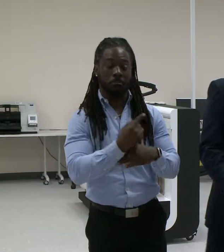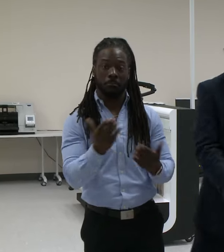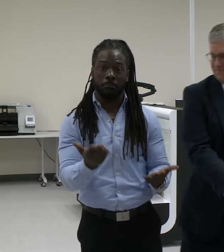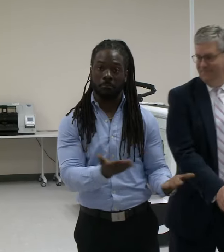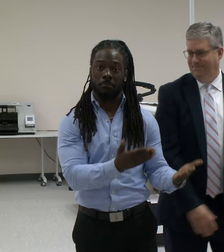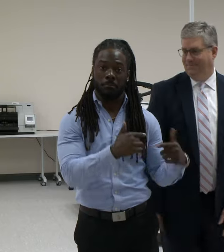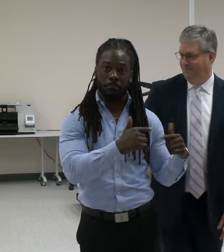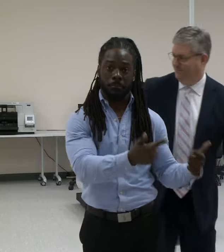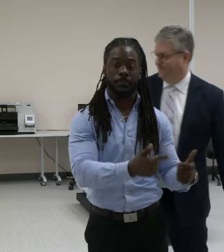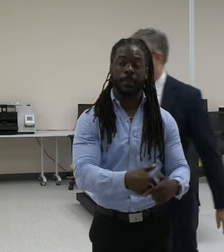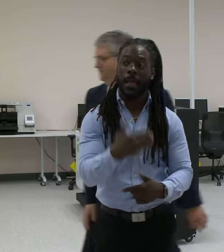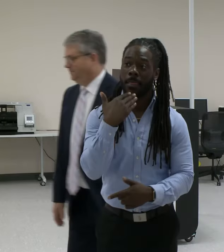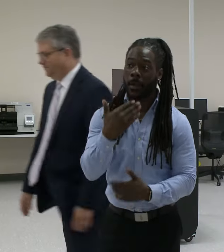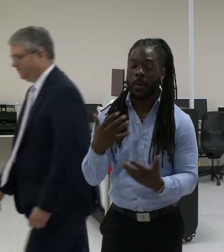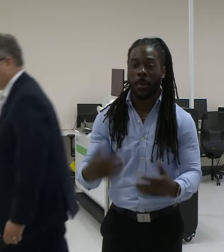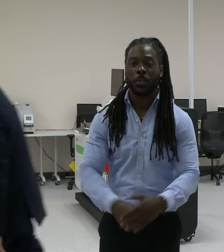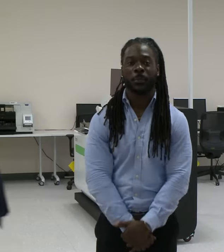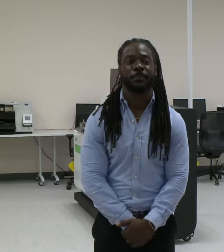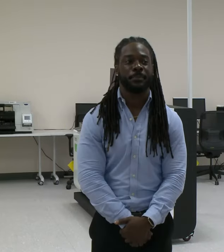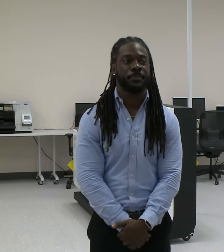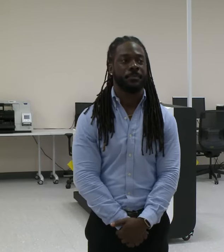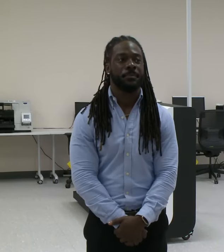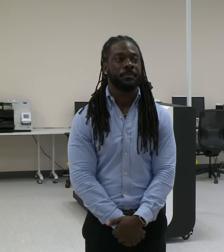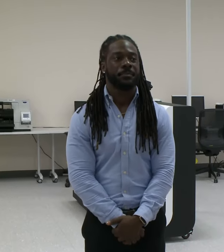All right, well, thank you very much.